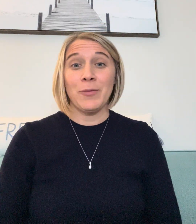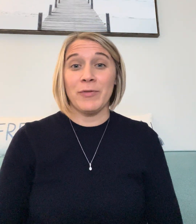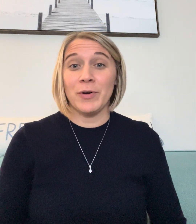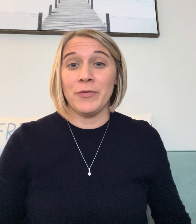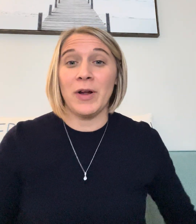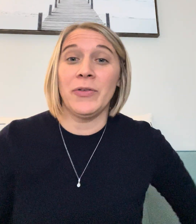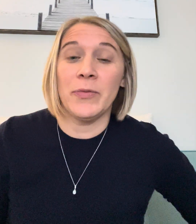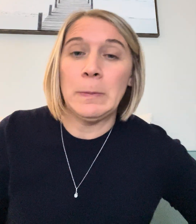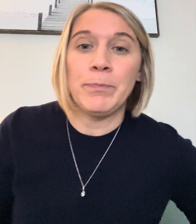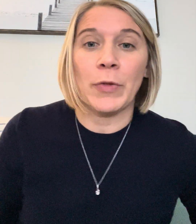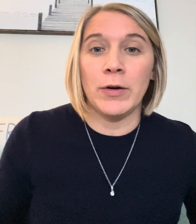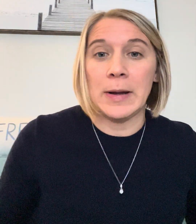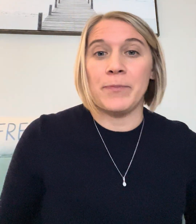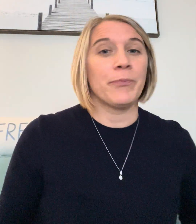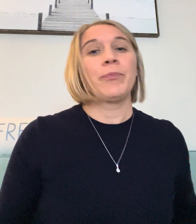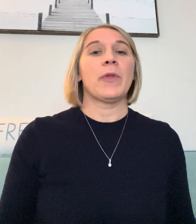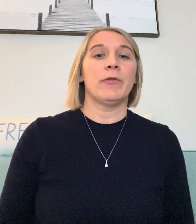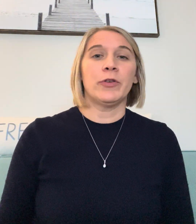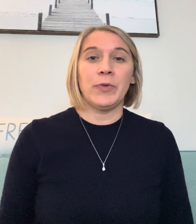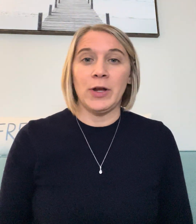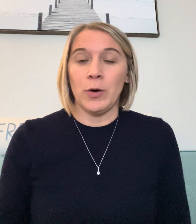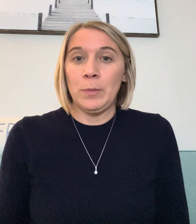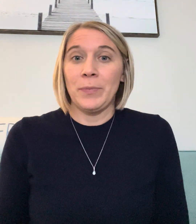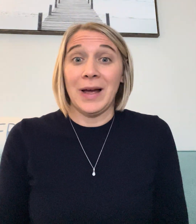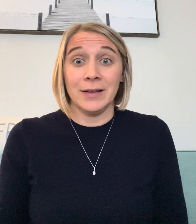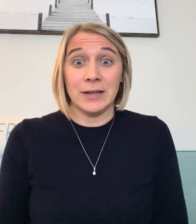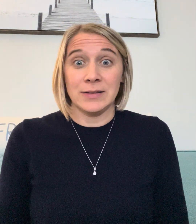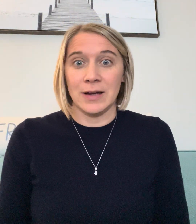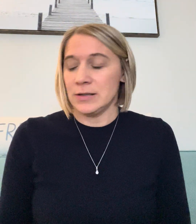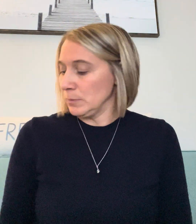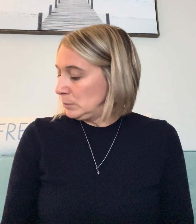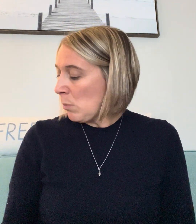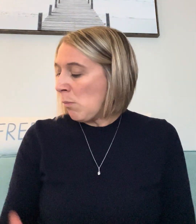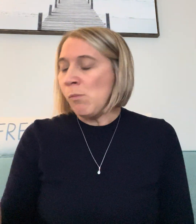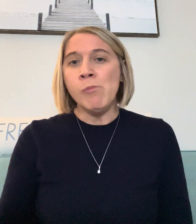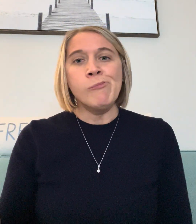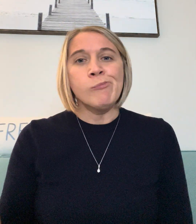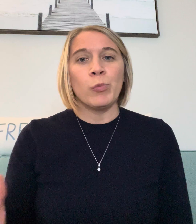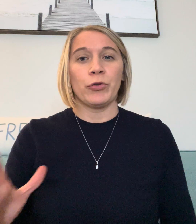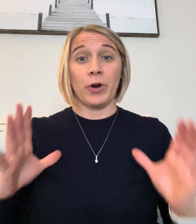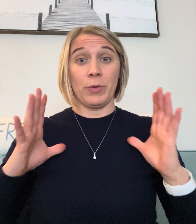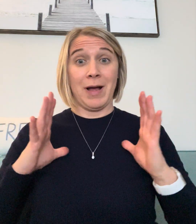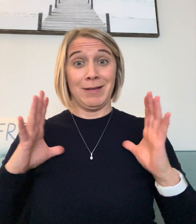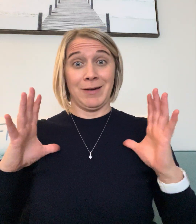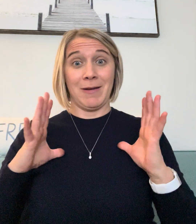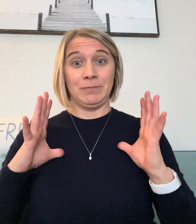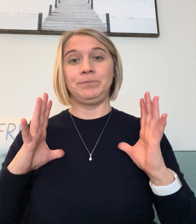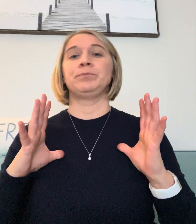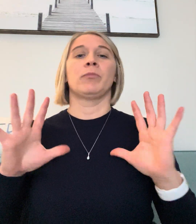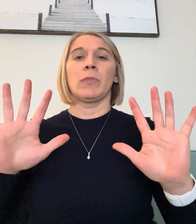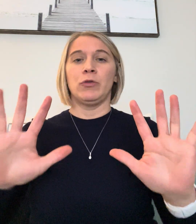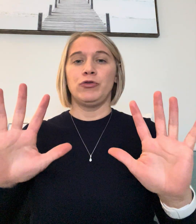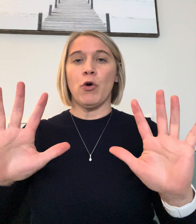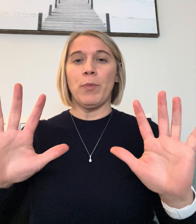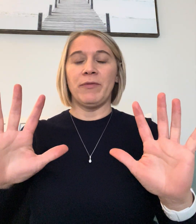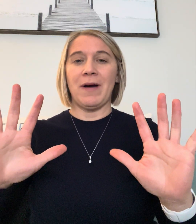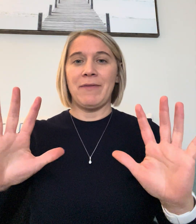Hi, River and friends. All right, first video, holiday signs. We'll start with holiday. 2 open 5